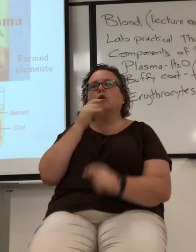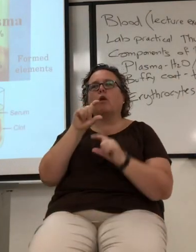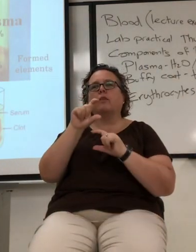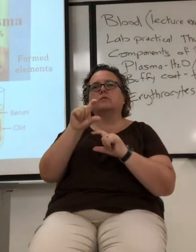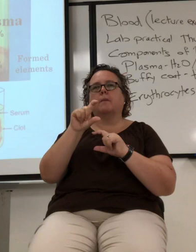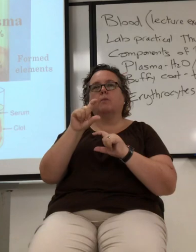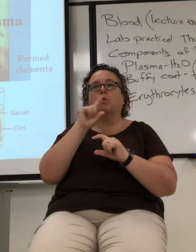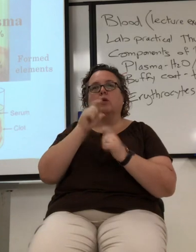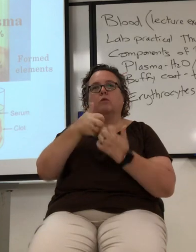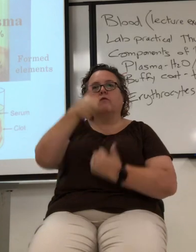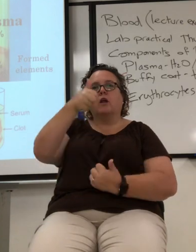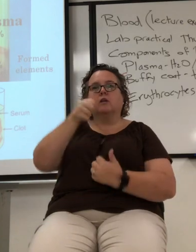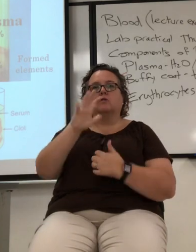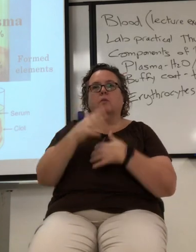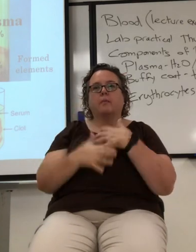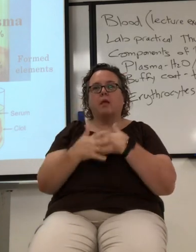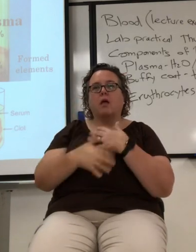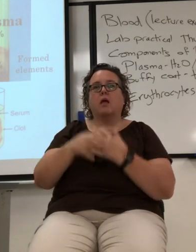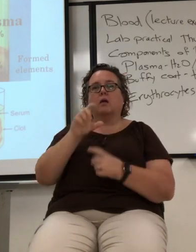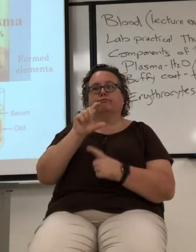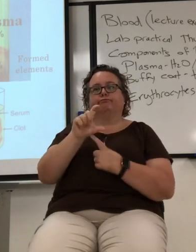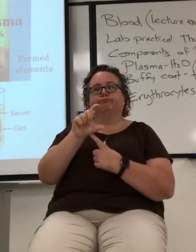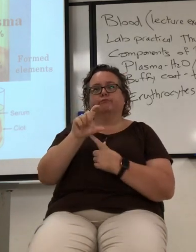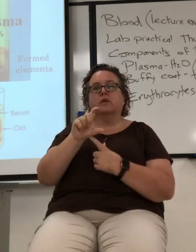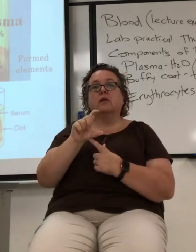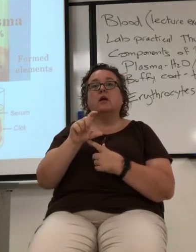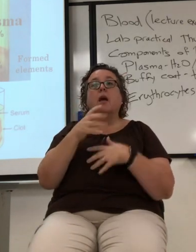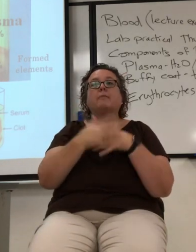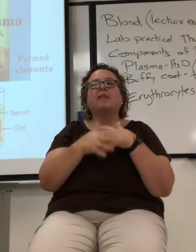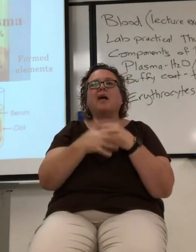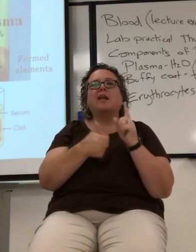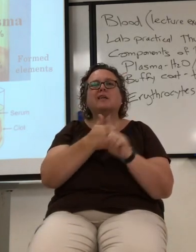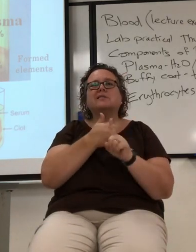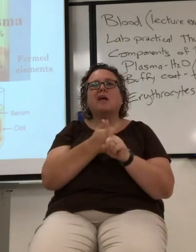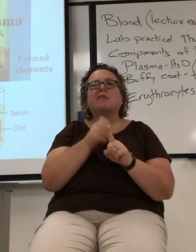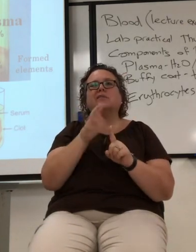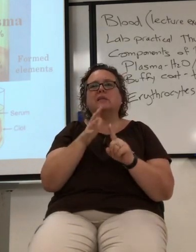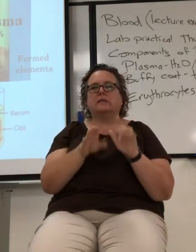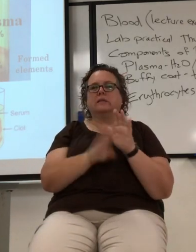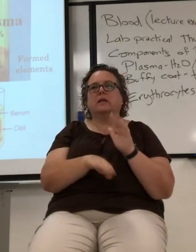blood. And blood is slightly basic.